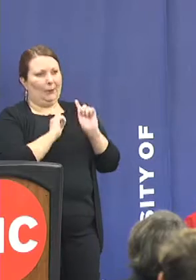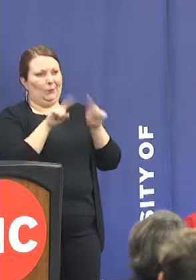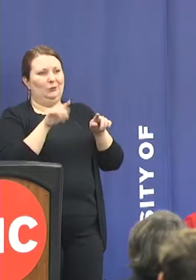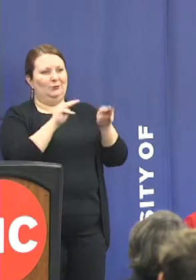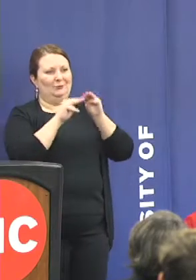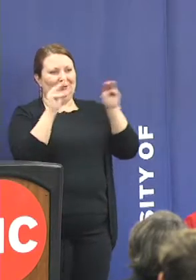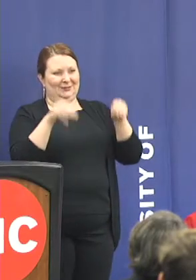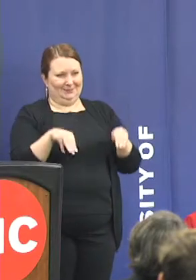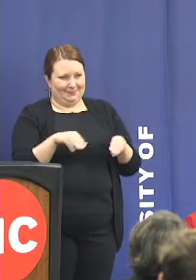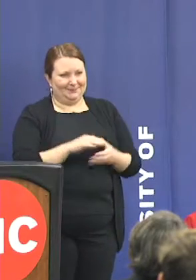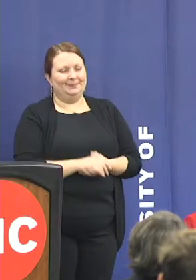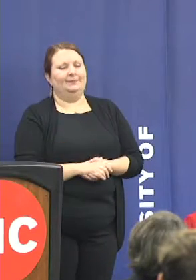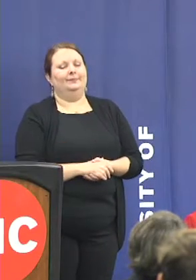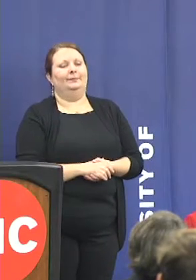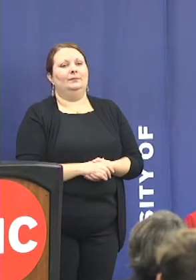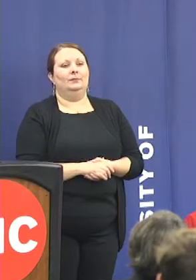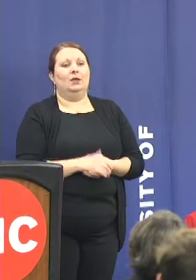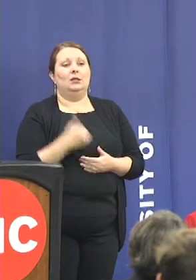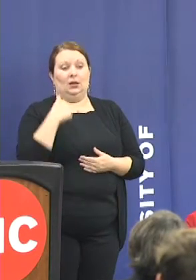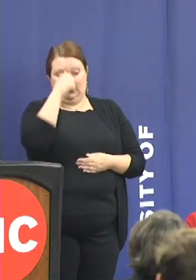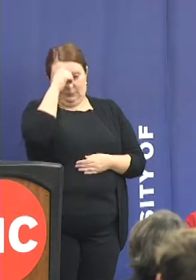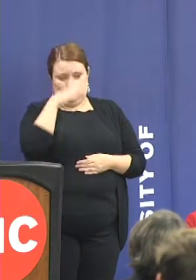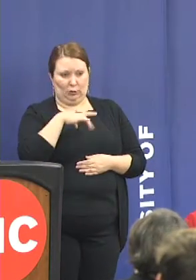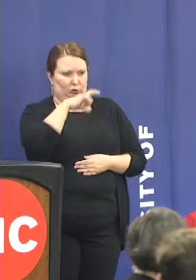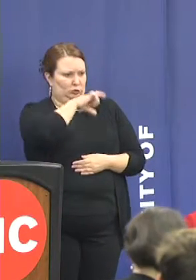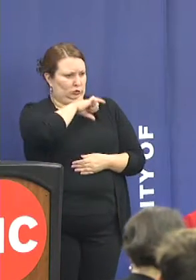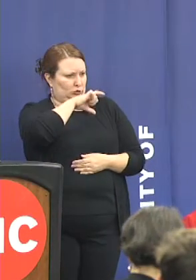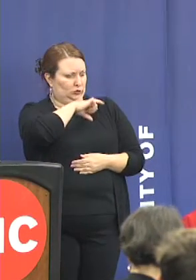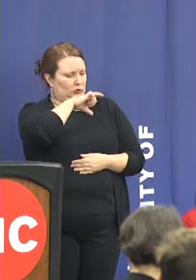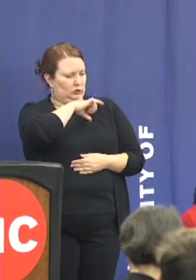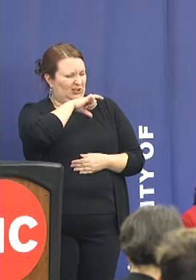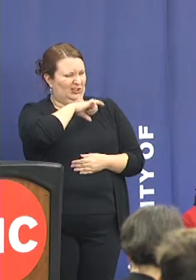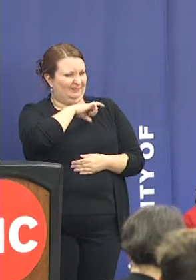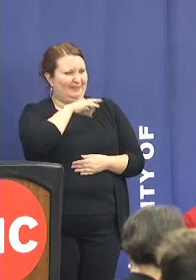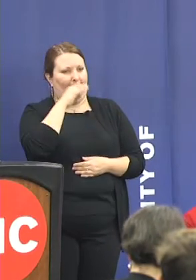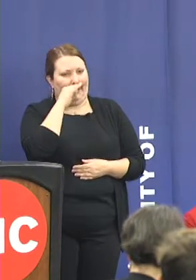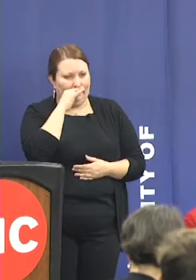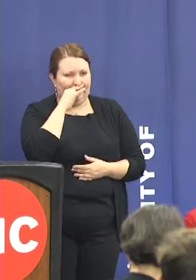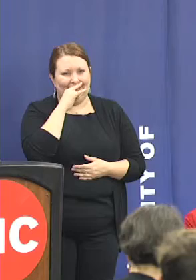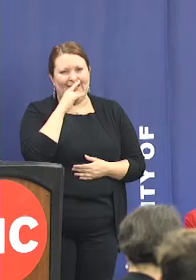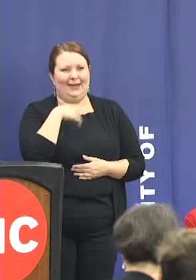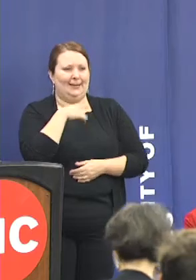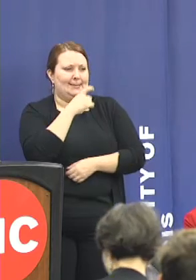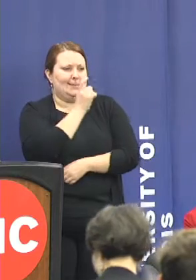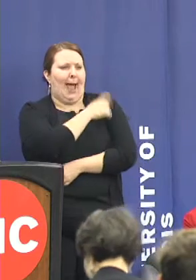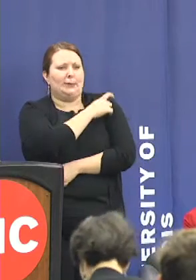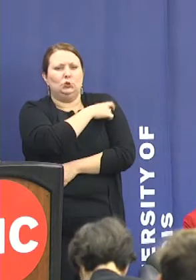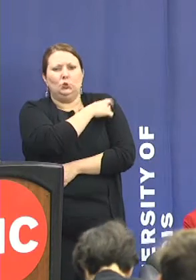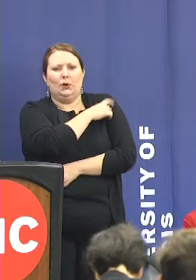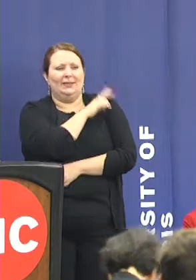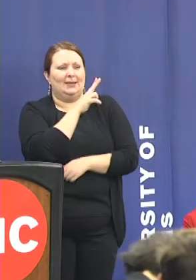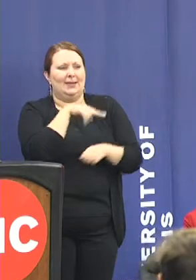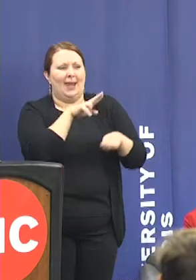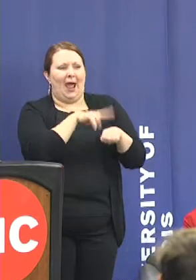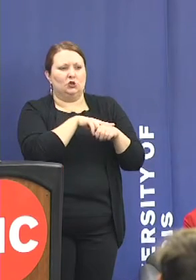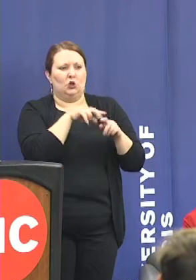museum. And a young man, security kid, had, you know, a tattoo with his national origin flag. I'm not going to say